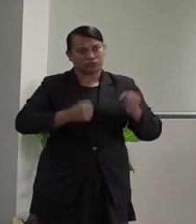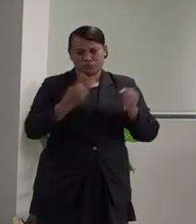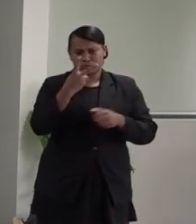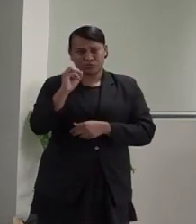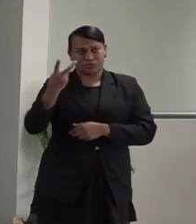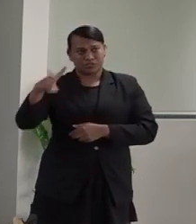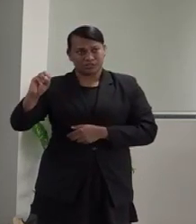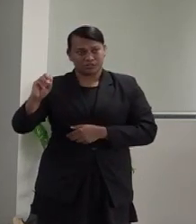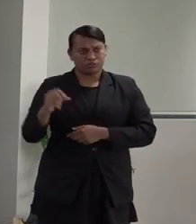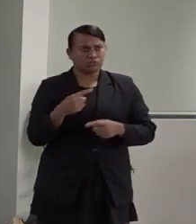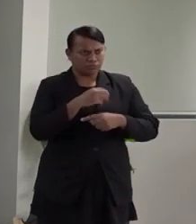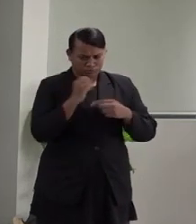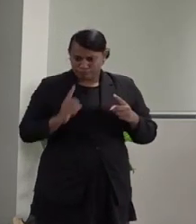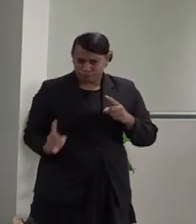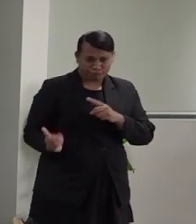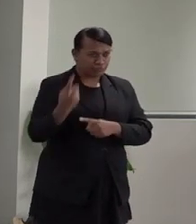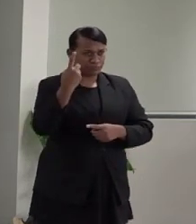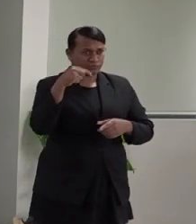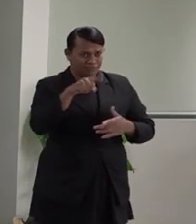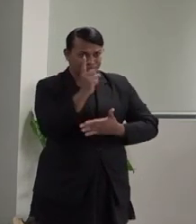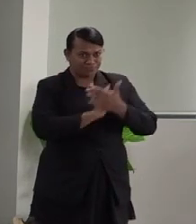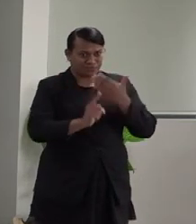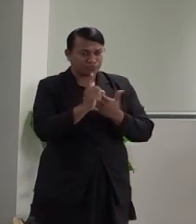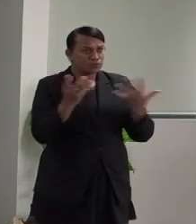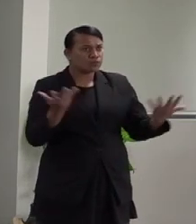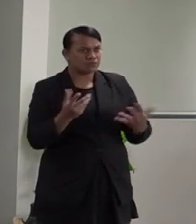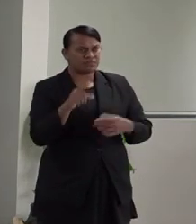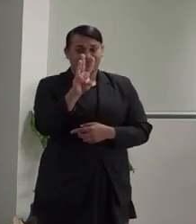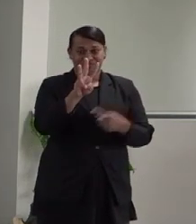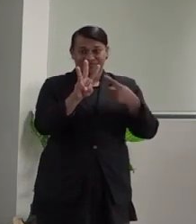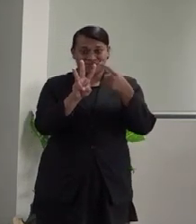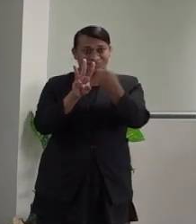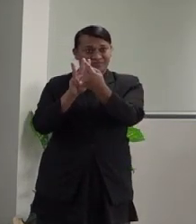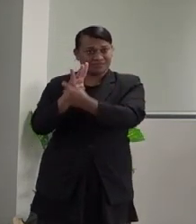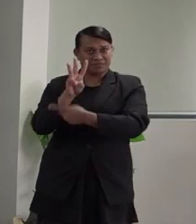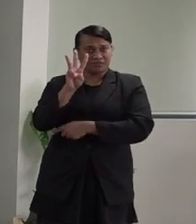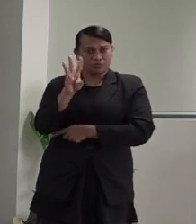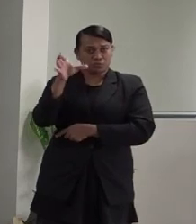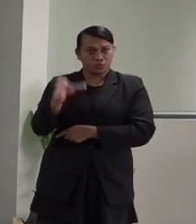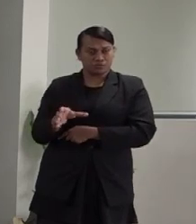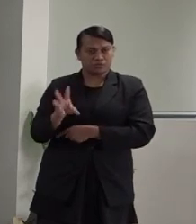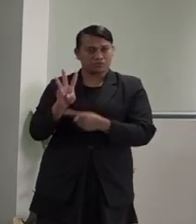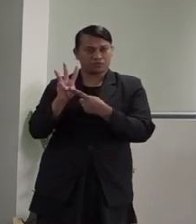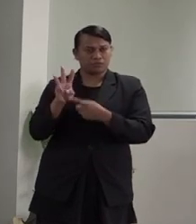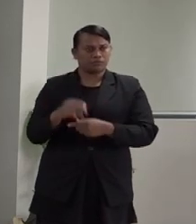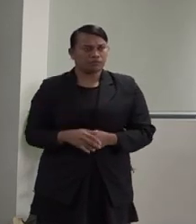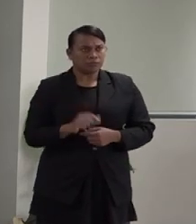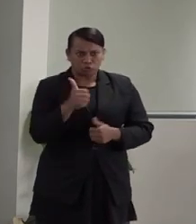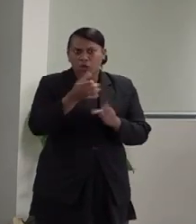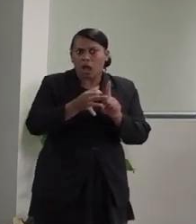Our first patient, along with the three others diagnosed since, are all in stable condition.